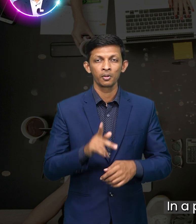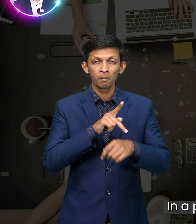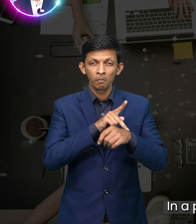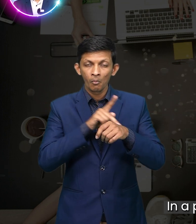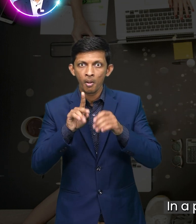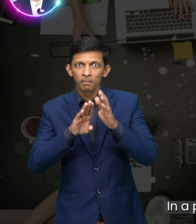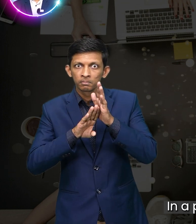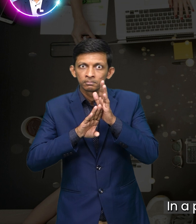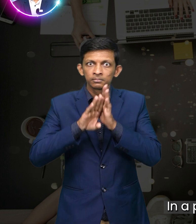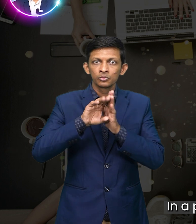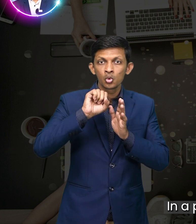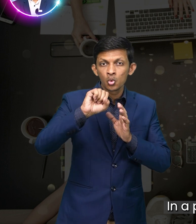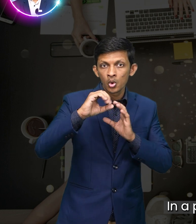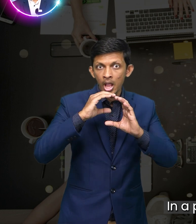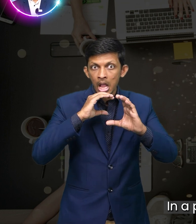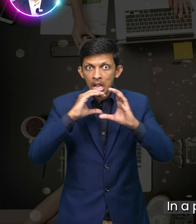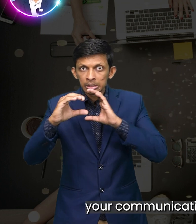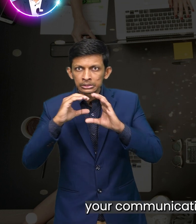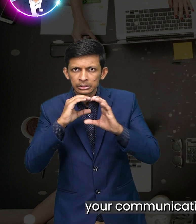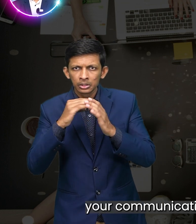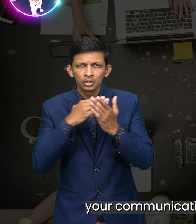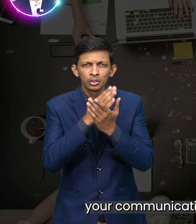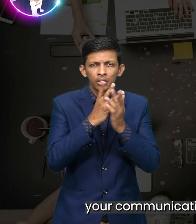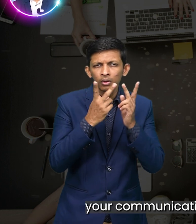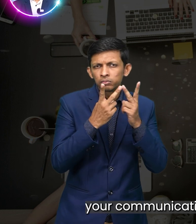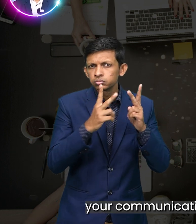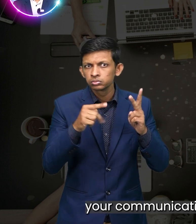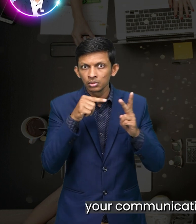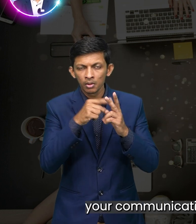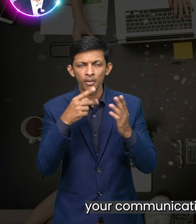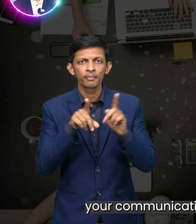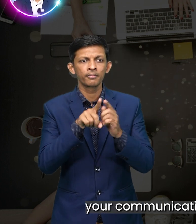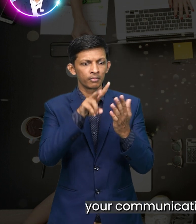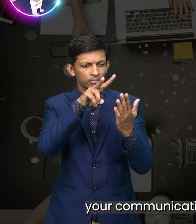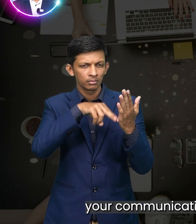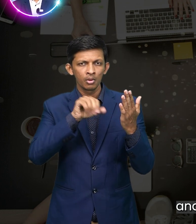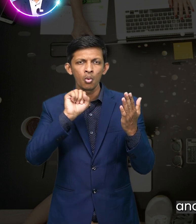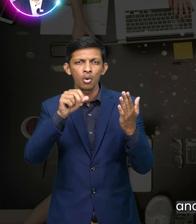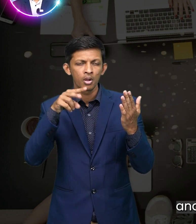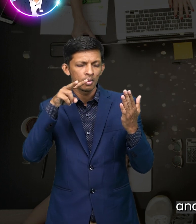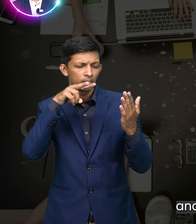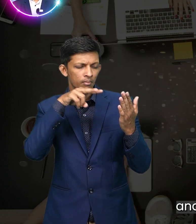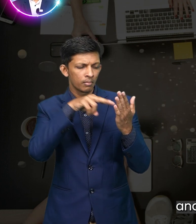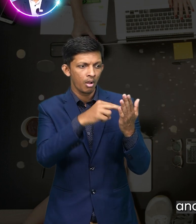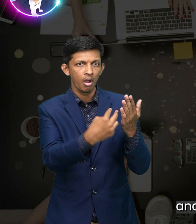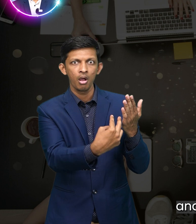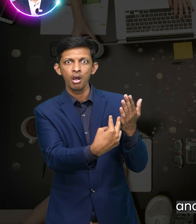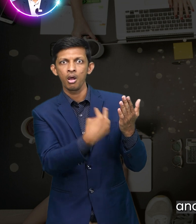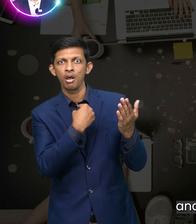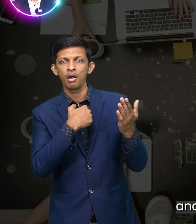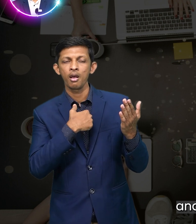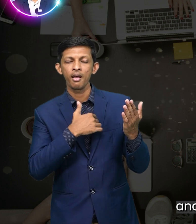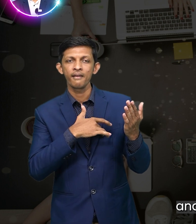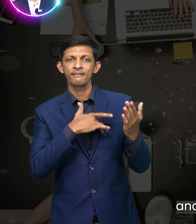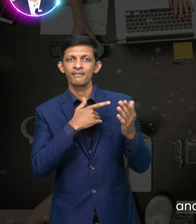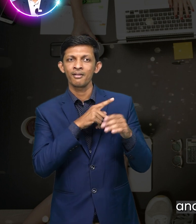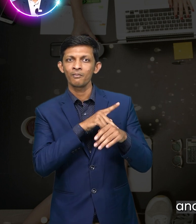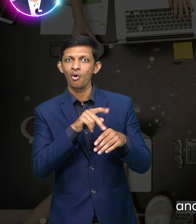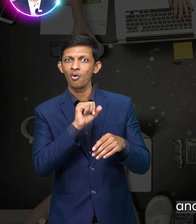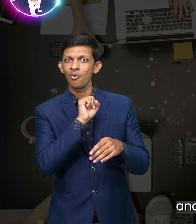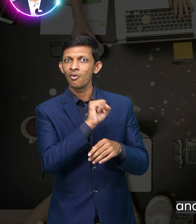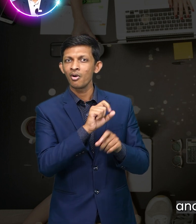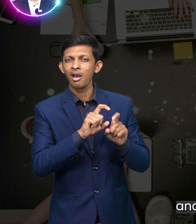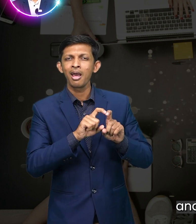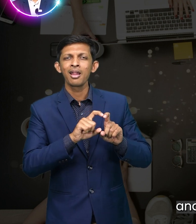In a professional setting, your communication style reflects your personality and professionalism.